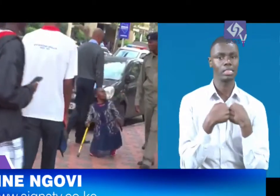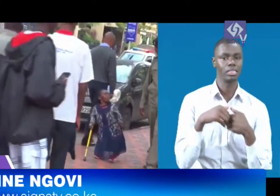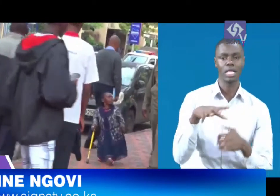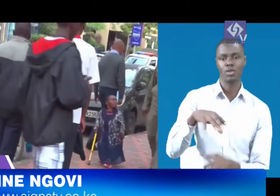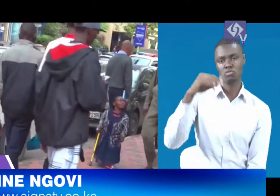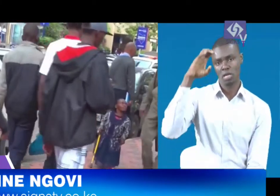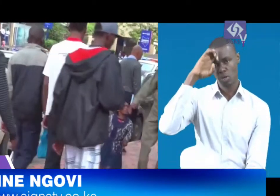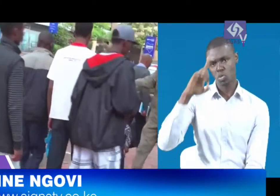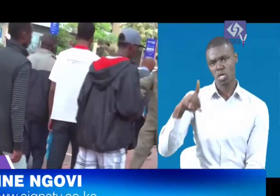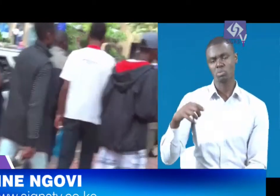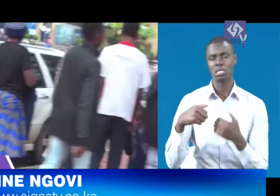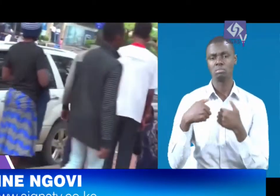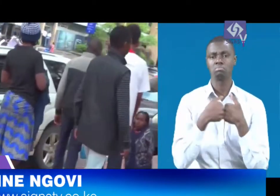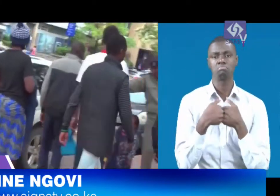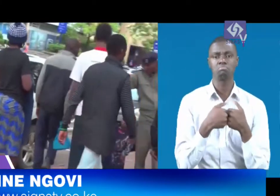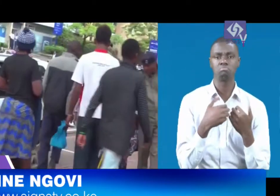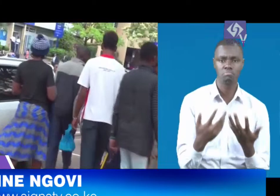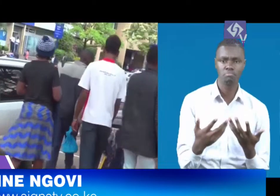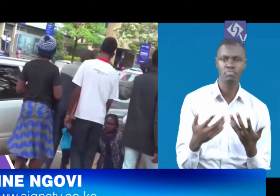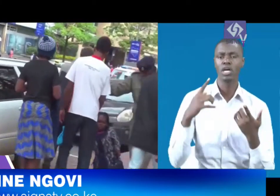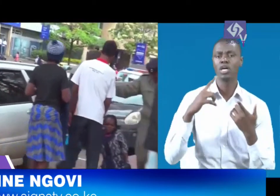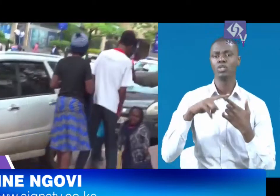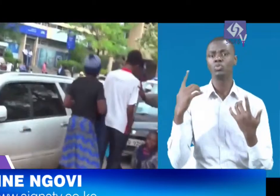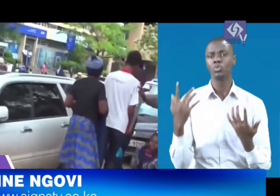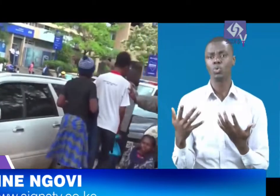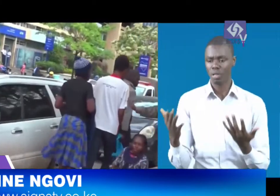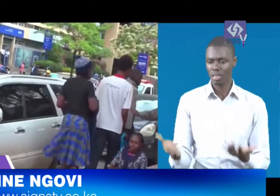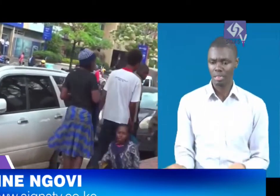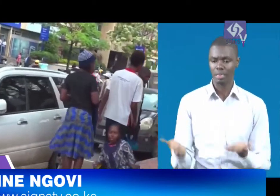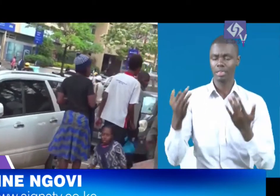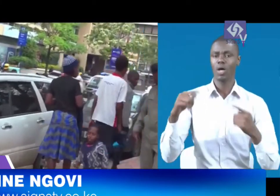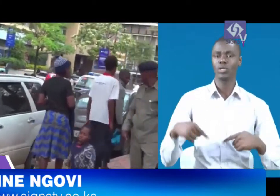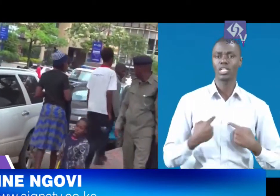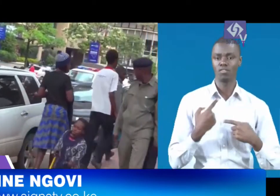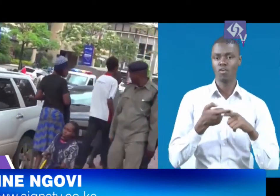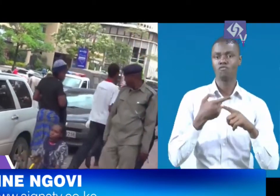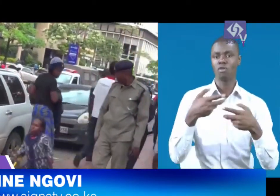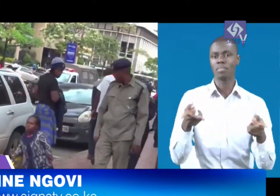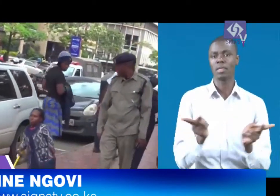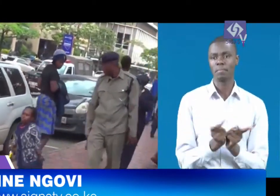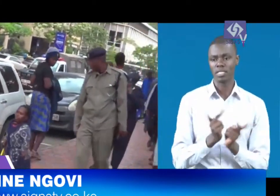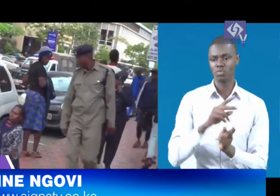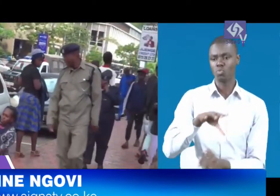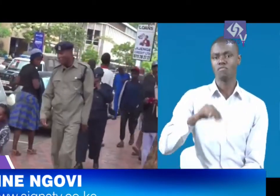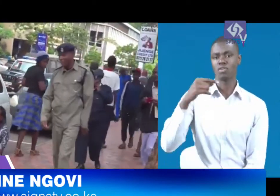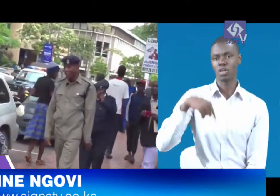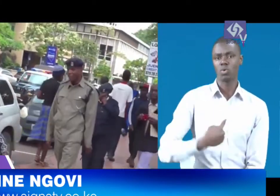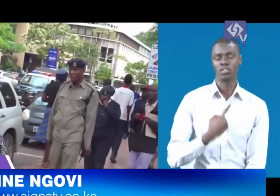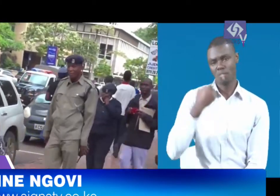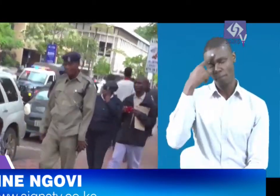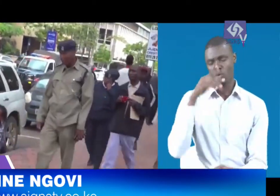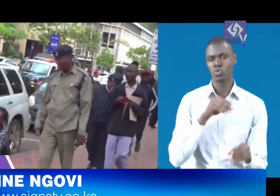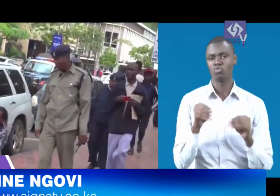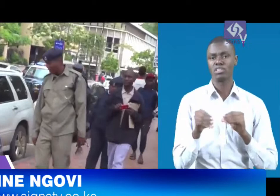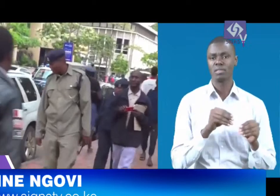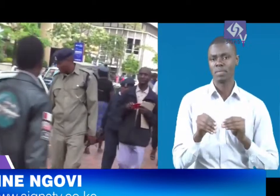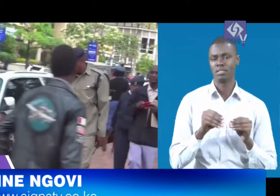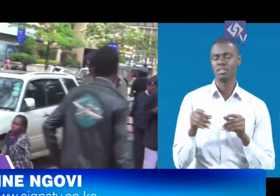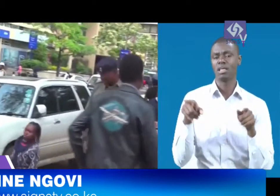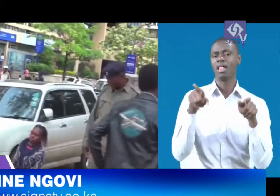education. It's a struggle to lift ourselves up from the places that we have found ourselves in because of our disability. And